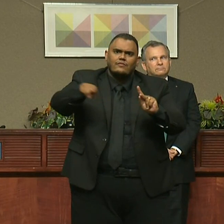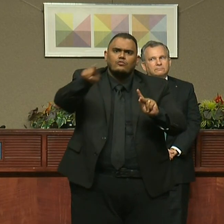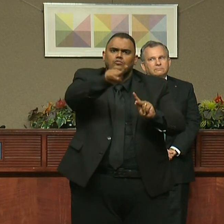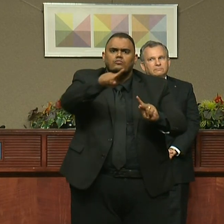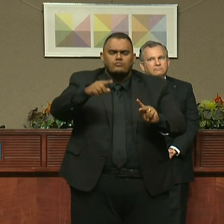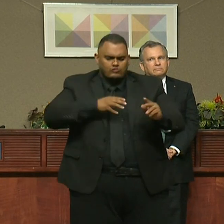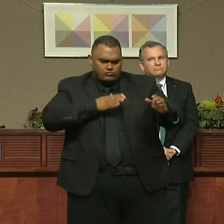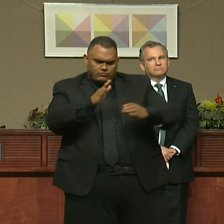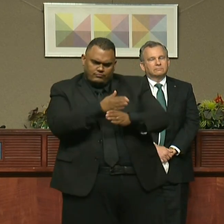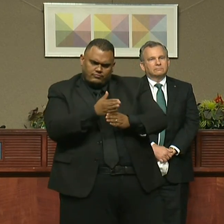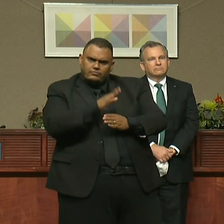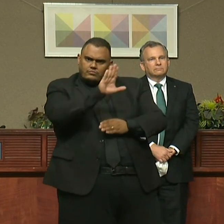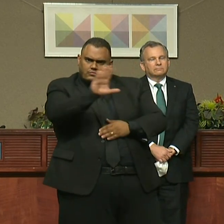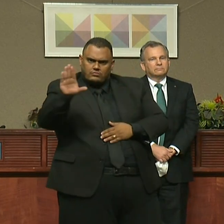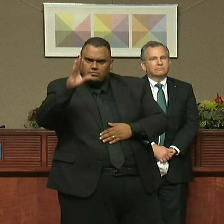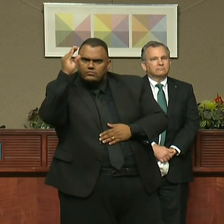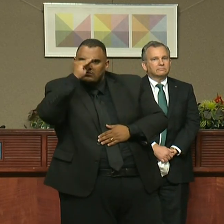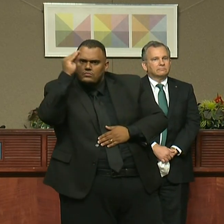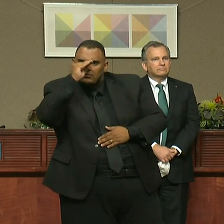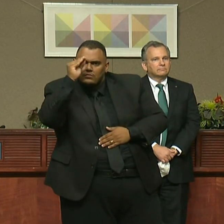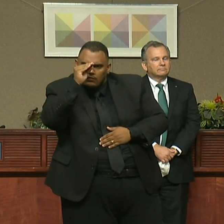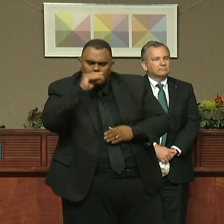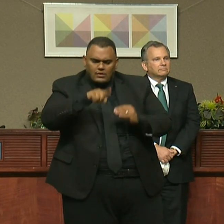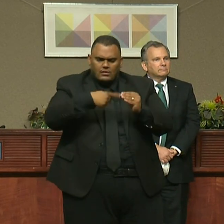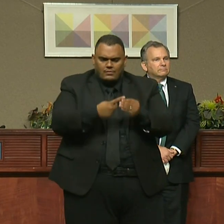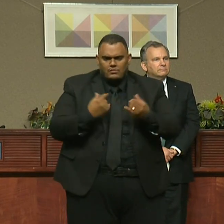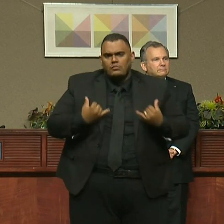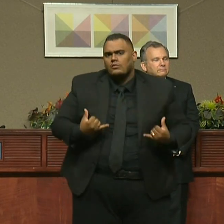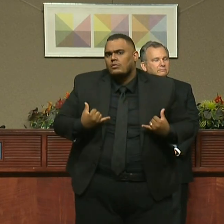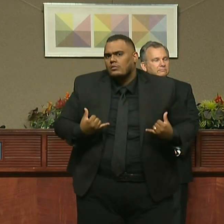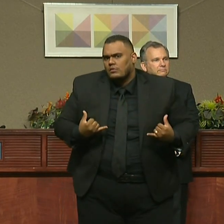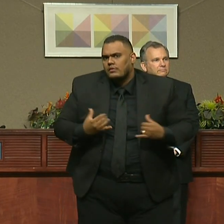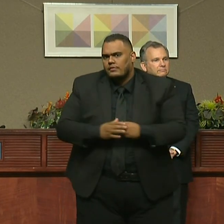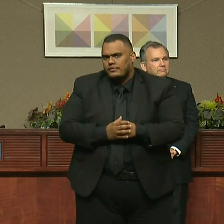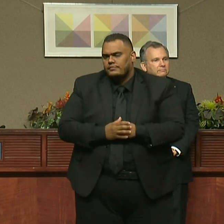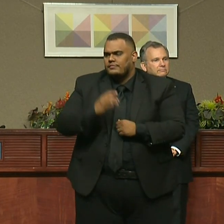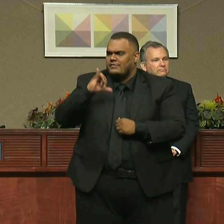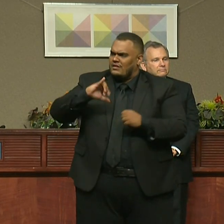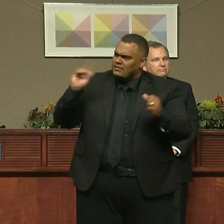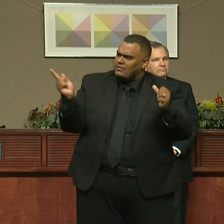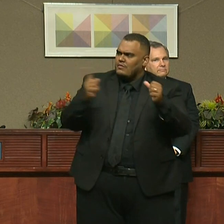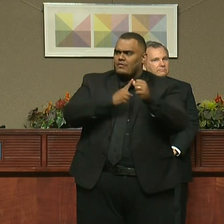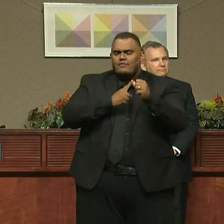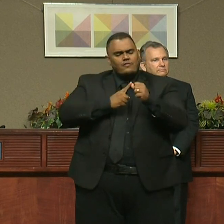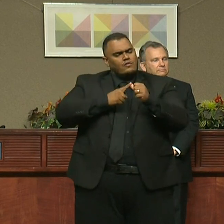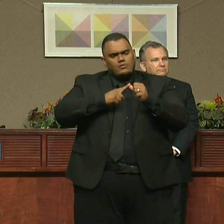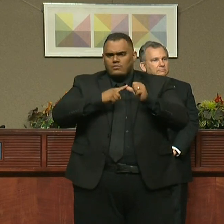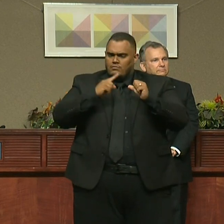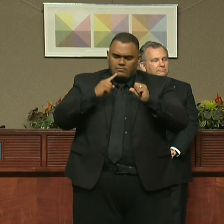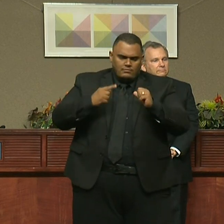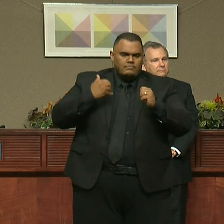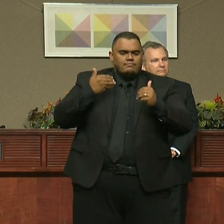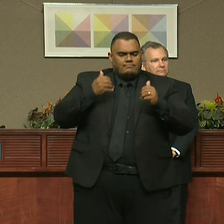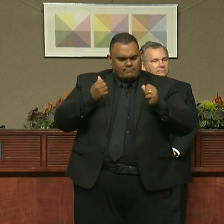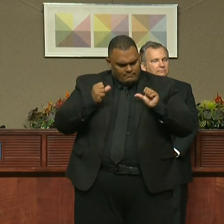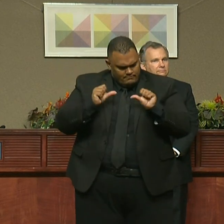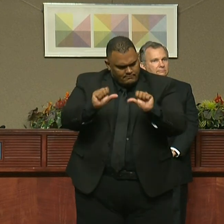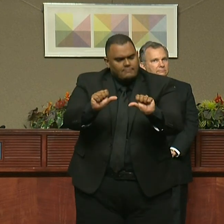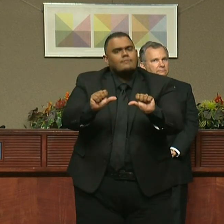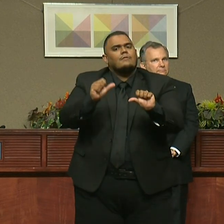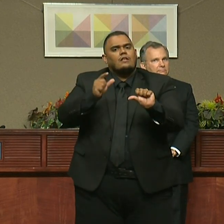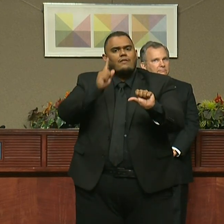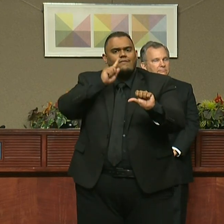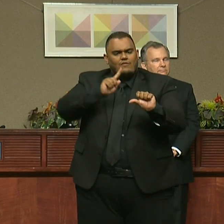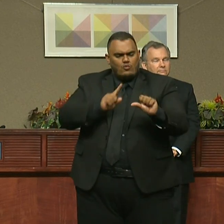present circumstances. This is a first step to bring local leaders, clergy, and law enforcement together to develop